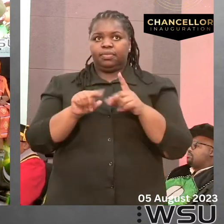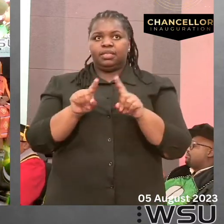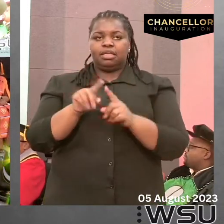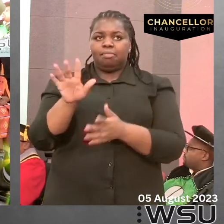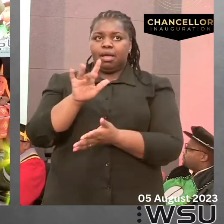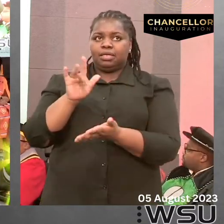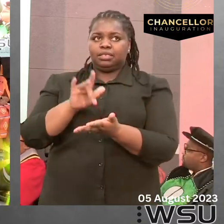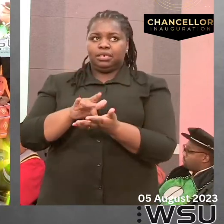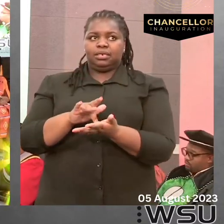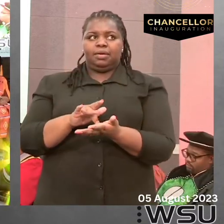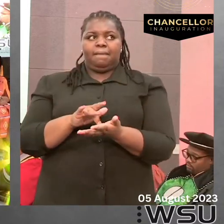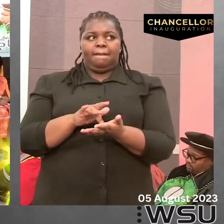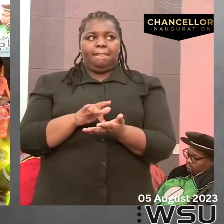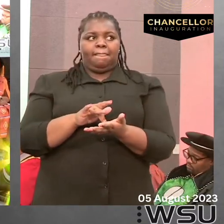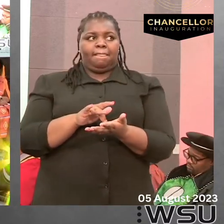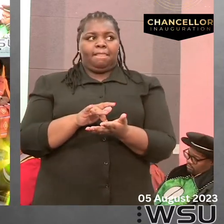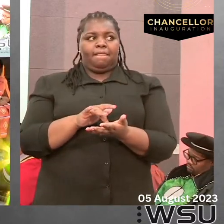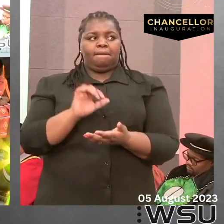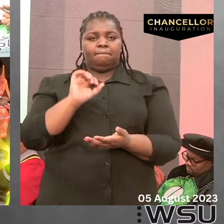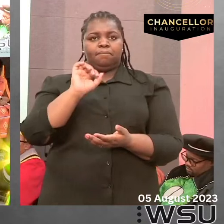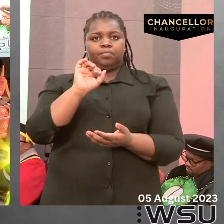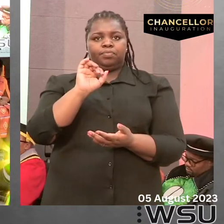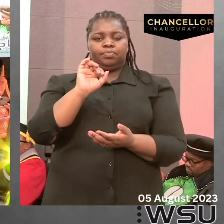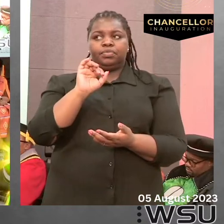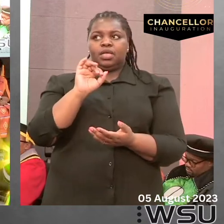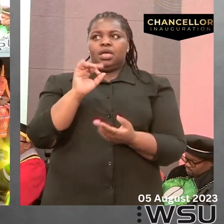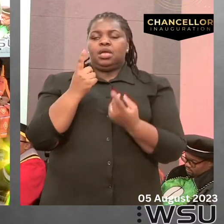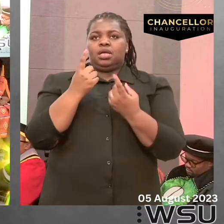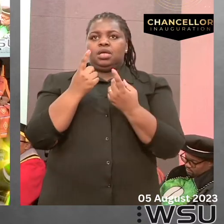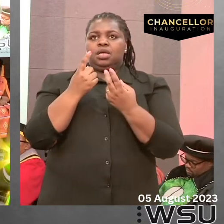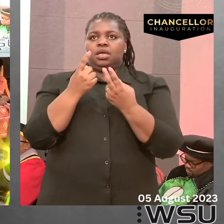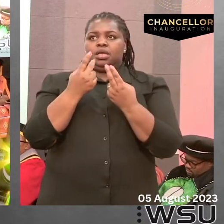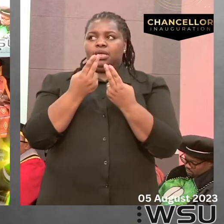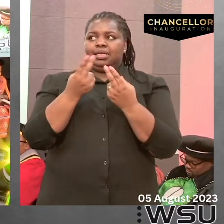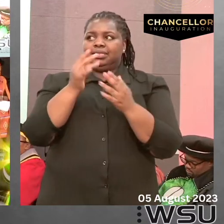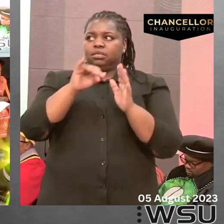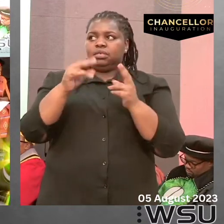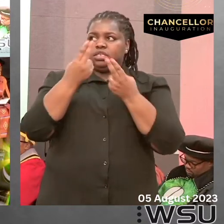center of institutional integrity.